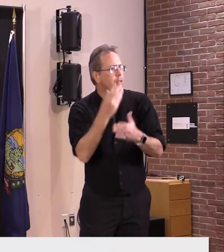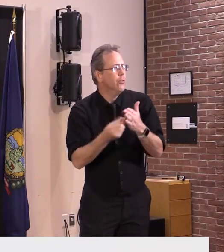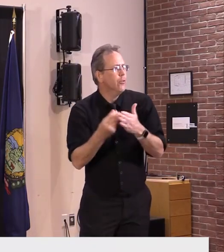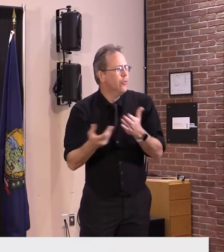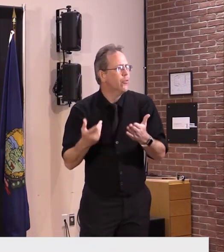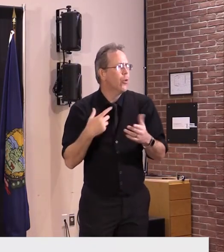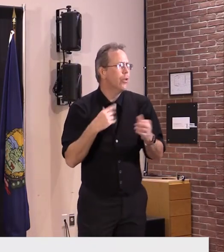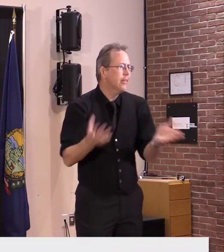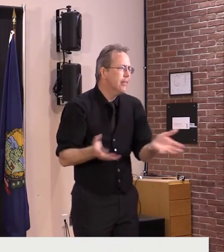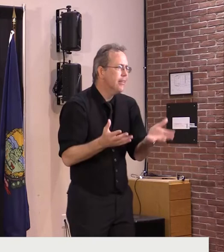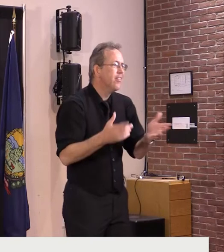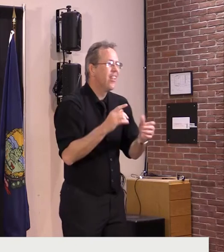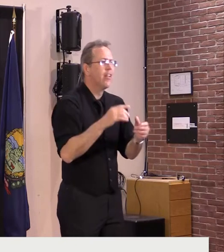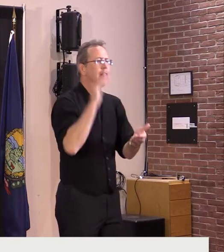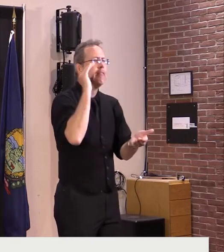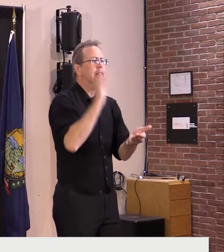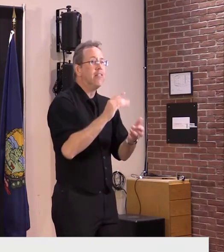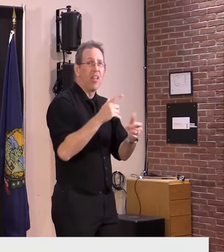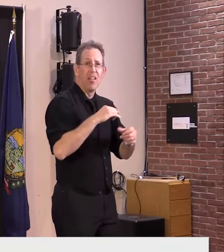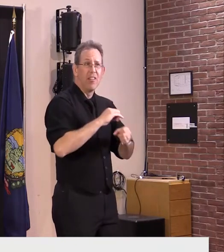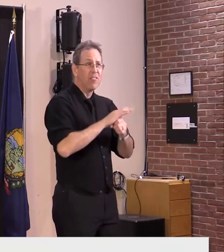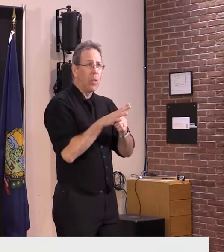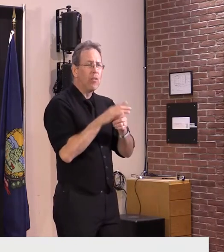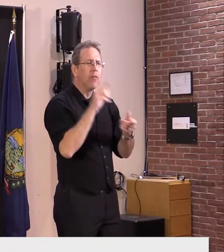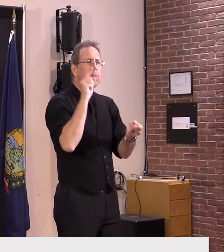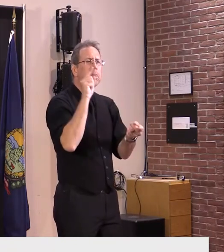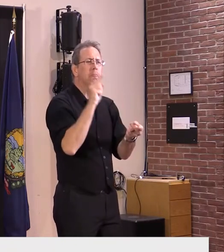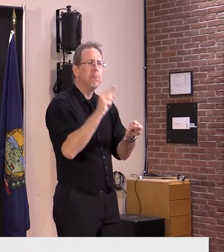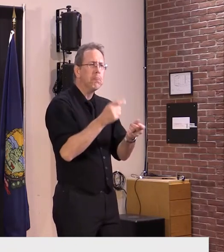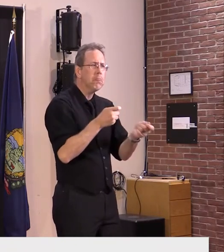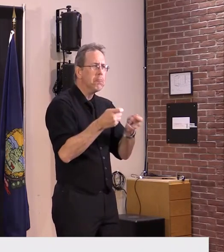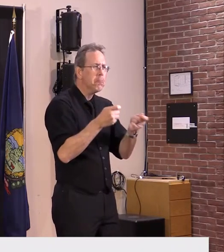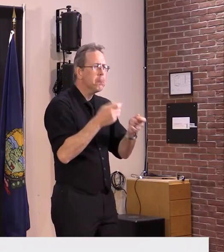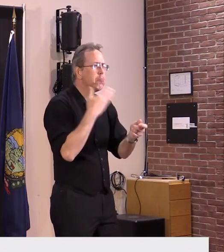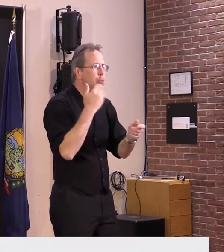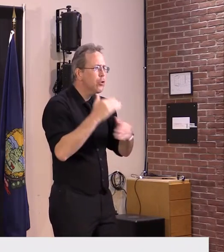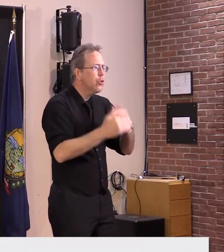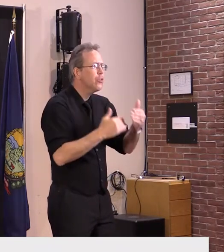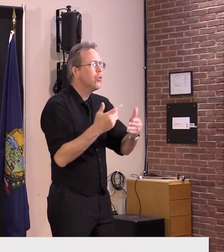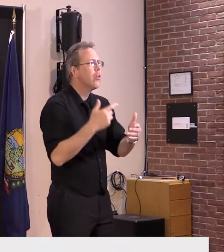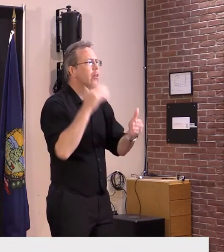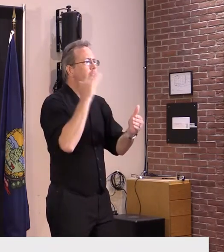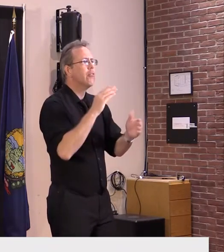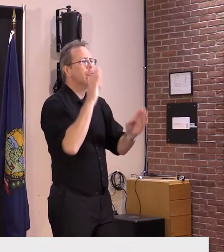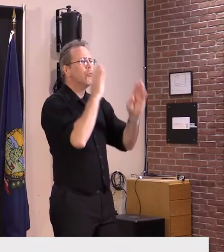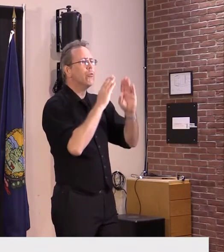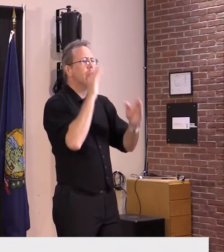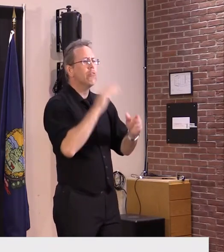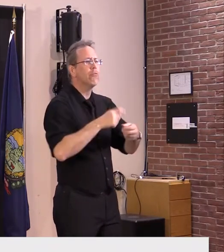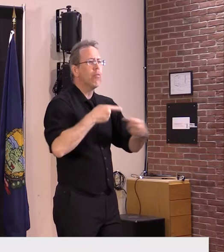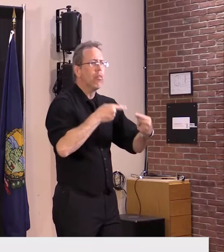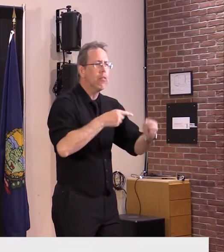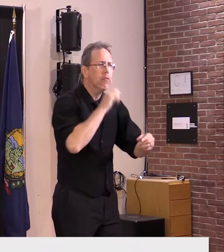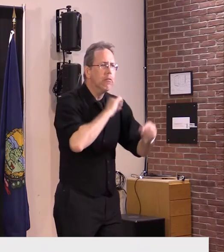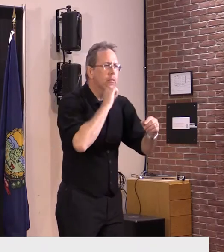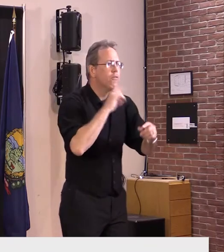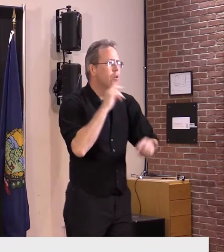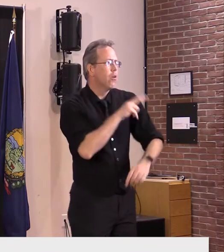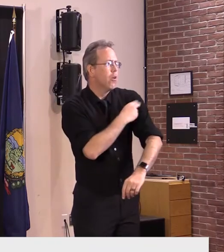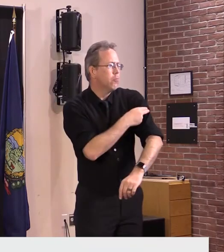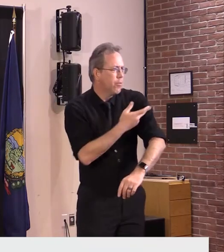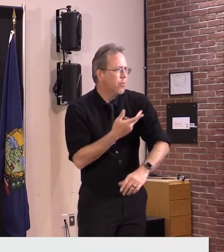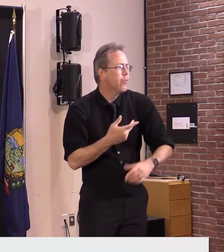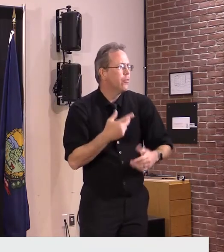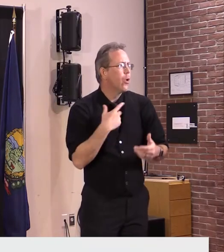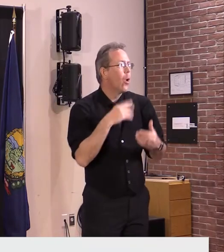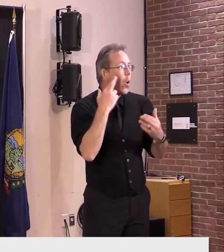there, the hospitals have less trouble. So I have to find out if Rutland is having staffing issues or if it's